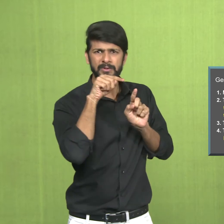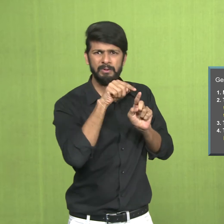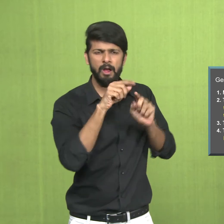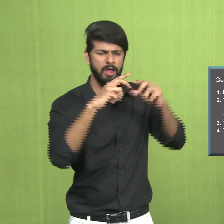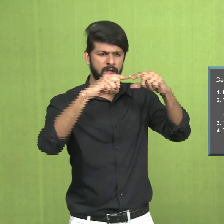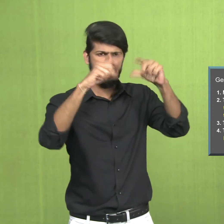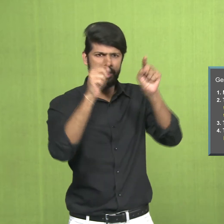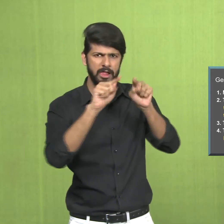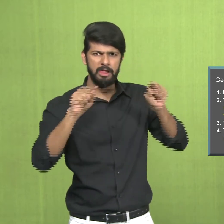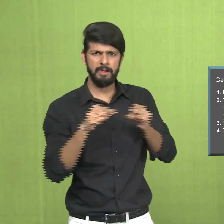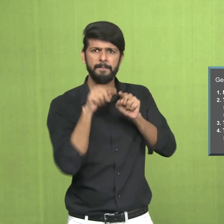motifs.